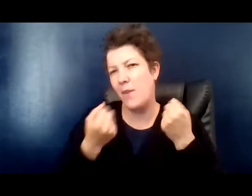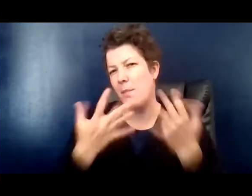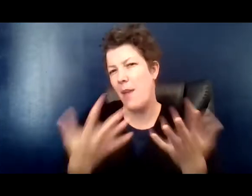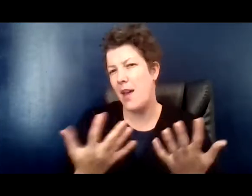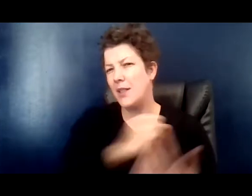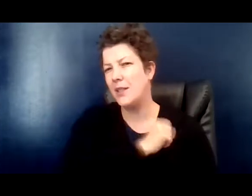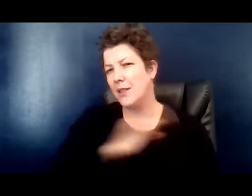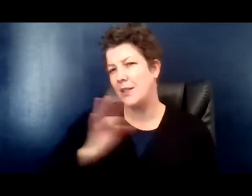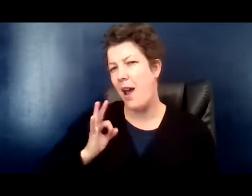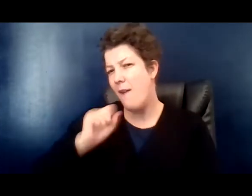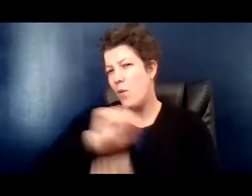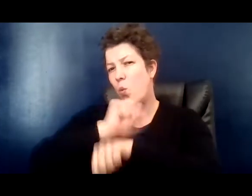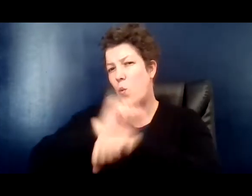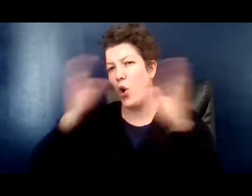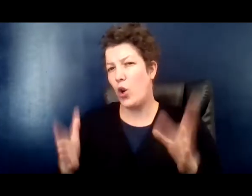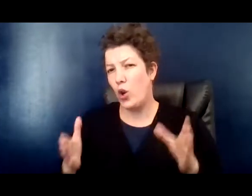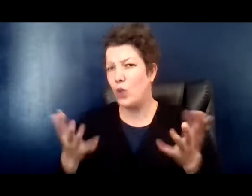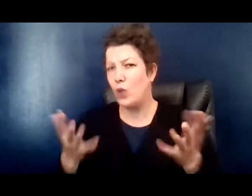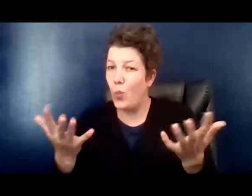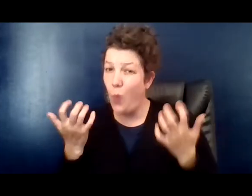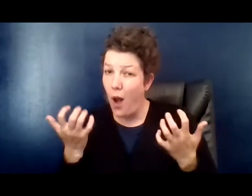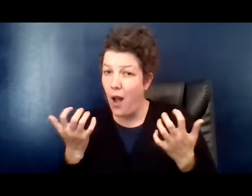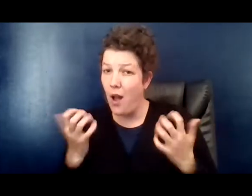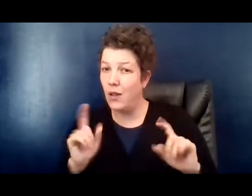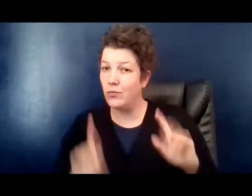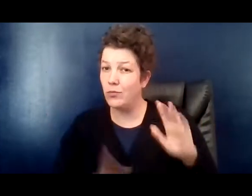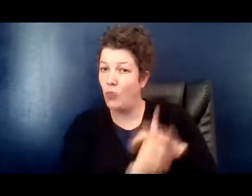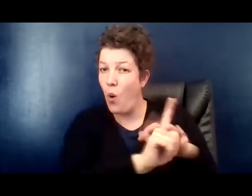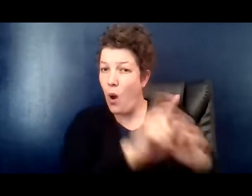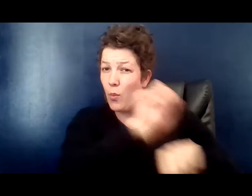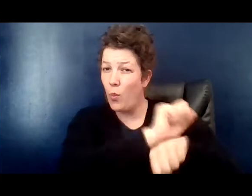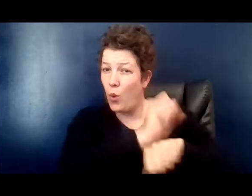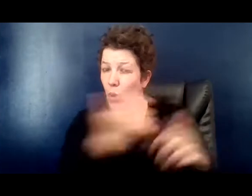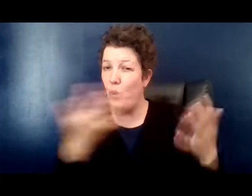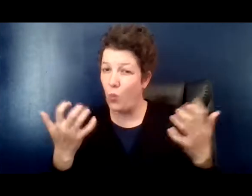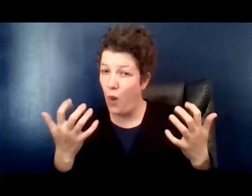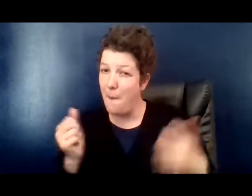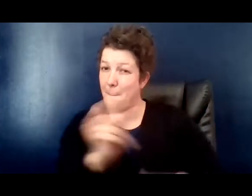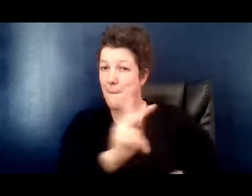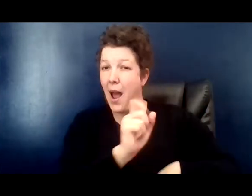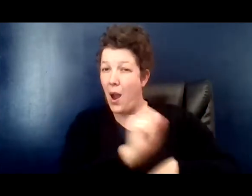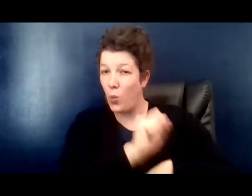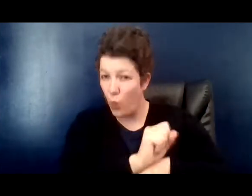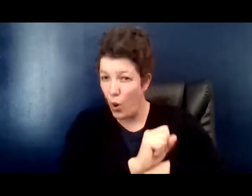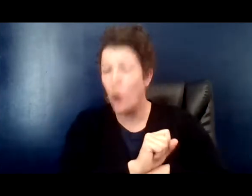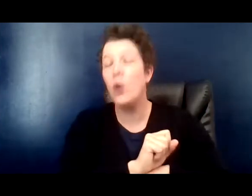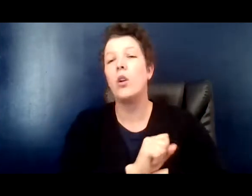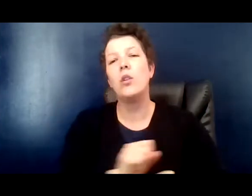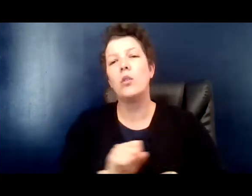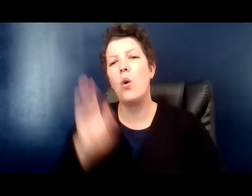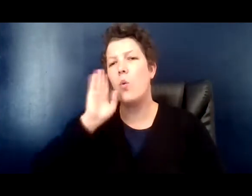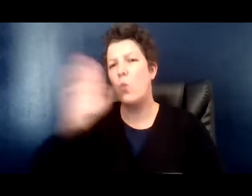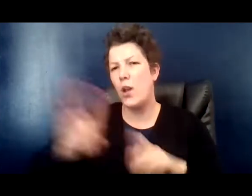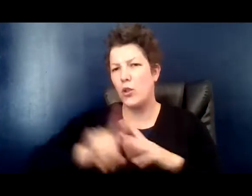they know the importance of these jobs as well. So again, it will go into phases, and not even